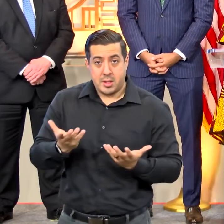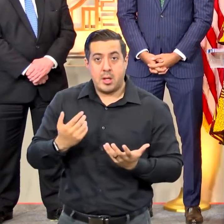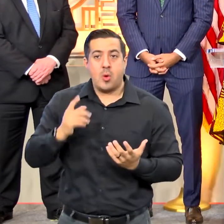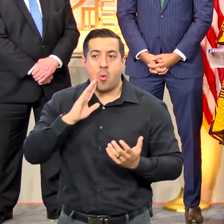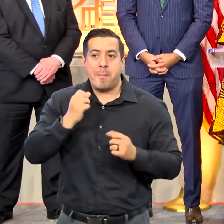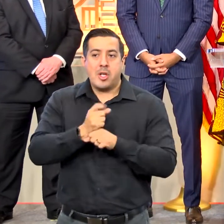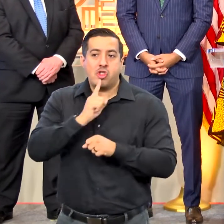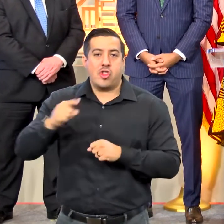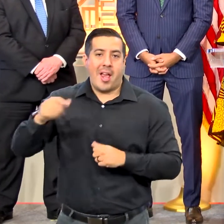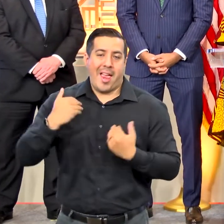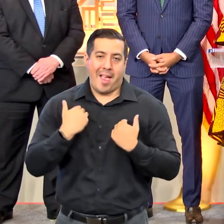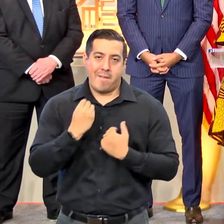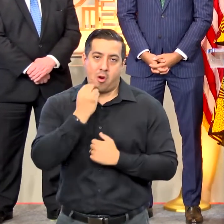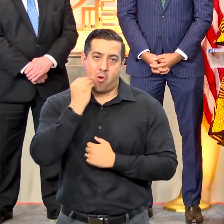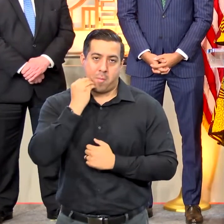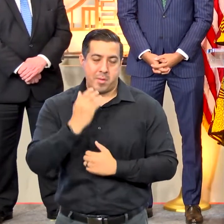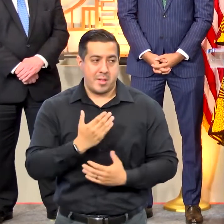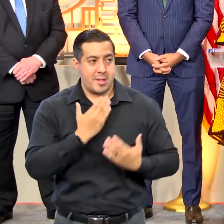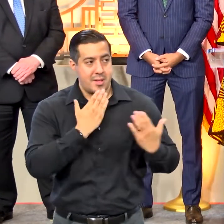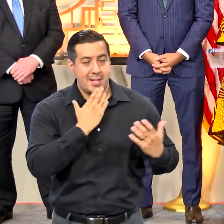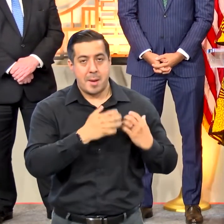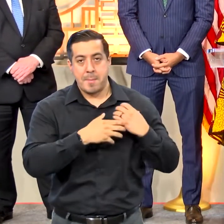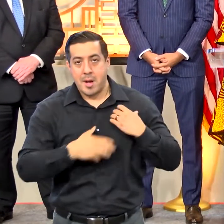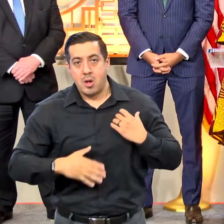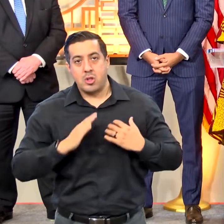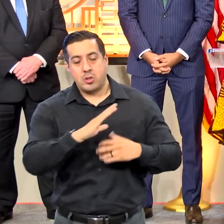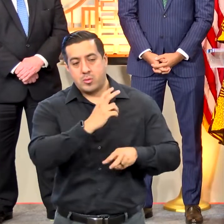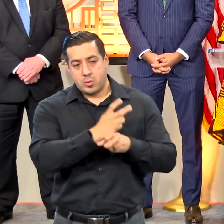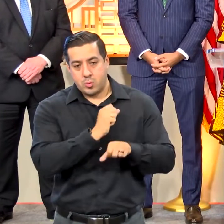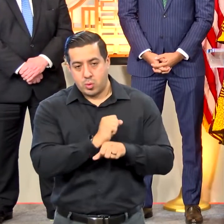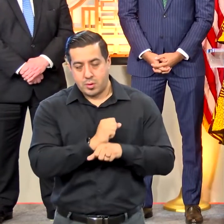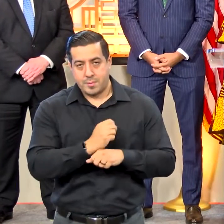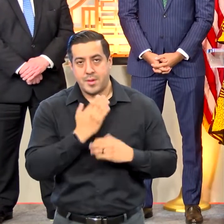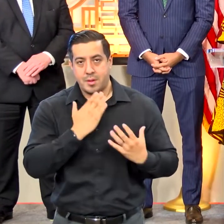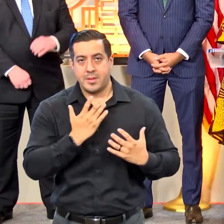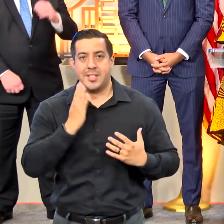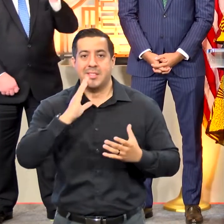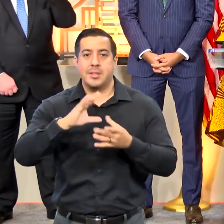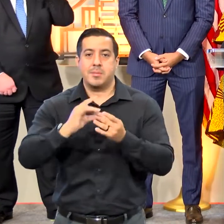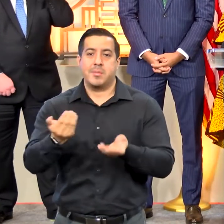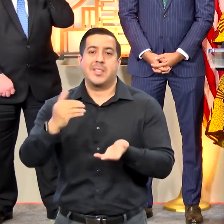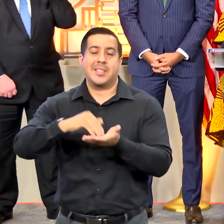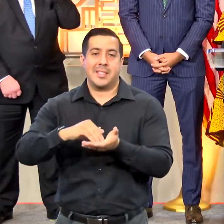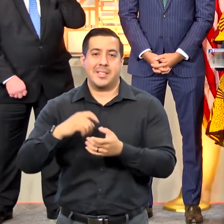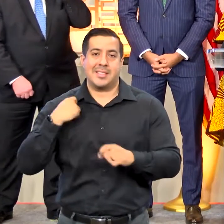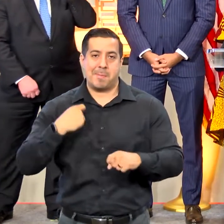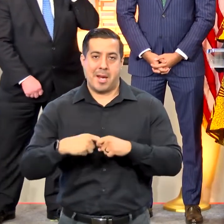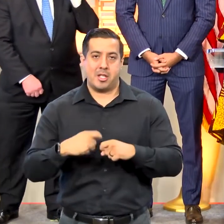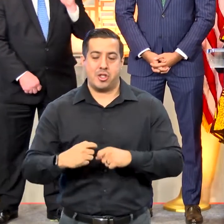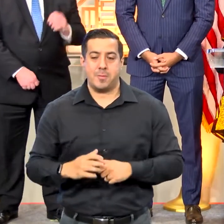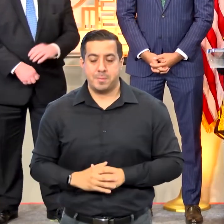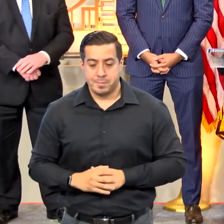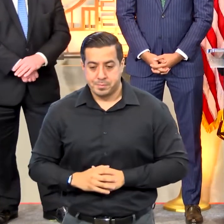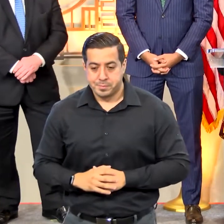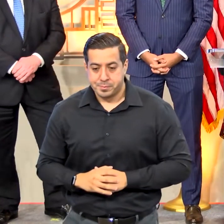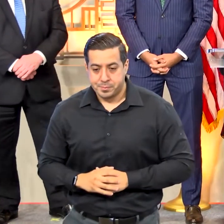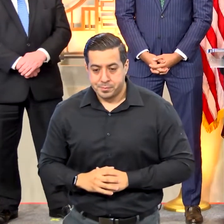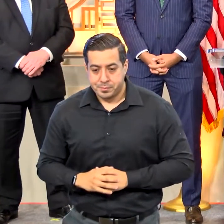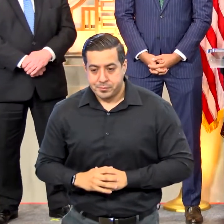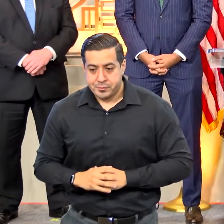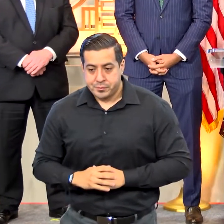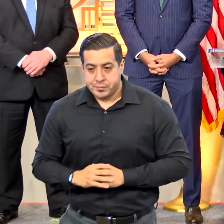home. Thank you, Mayor, and everybody, for your work on this. Let me briefly repeat in Spanish. Primero quiero agradecerle